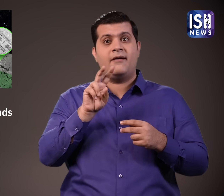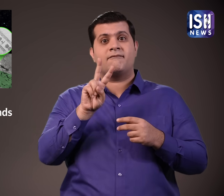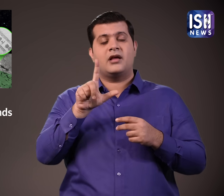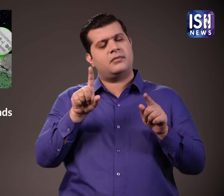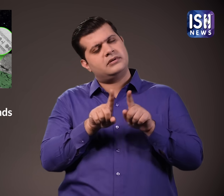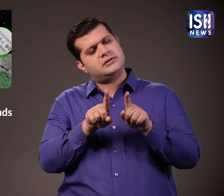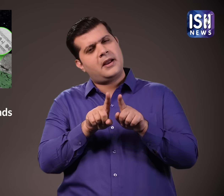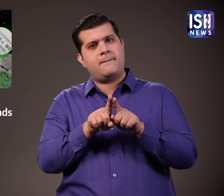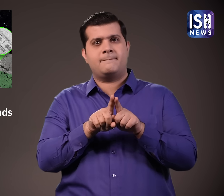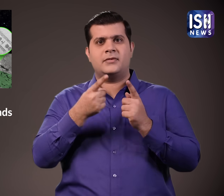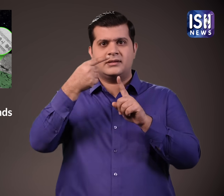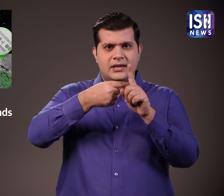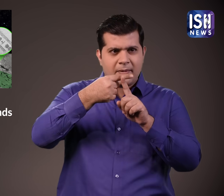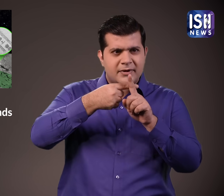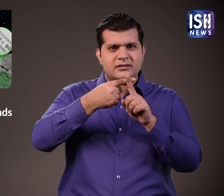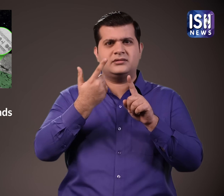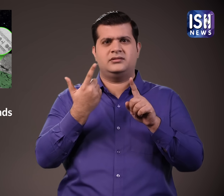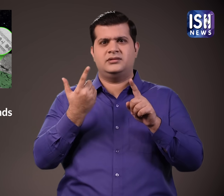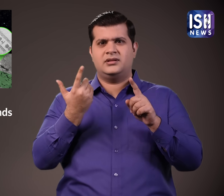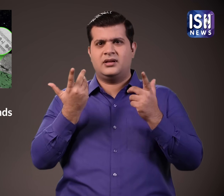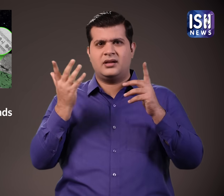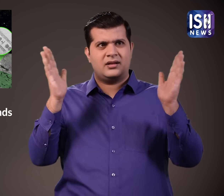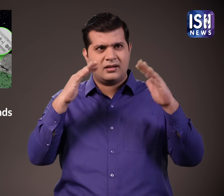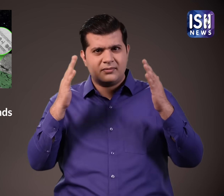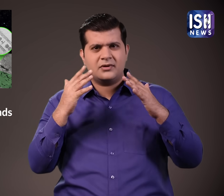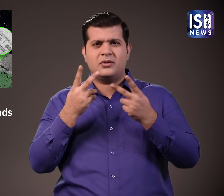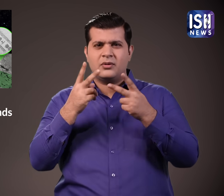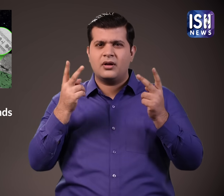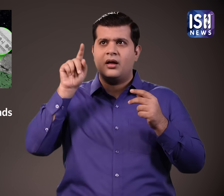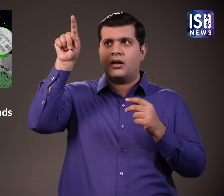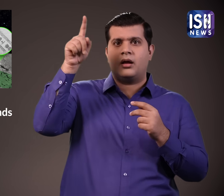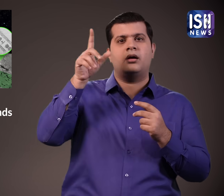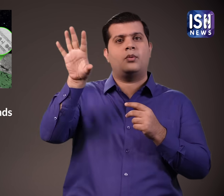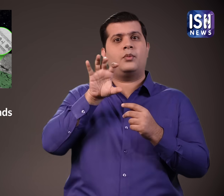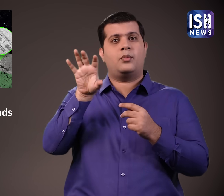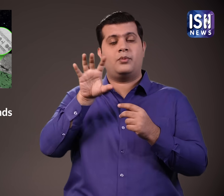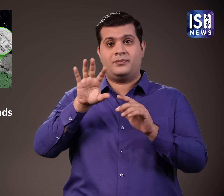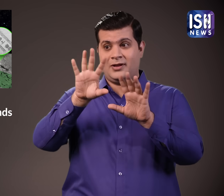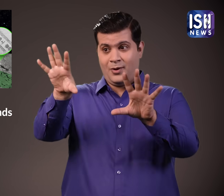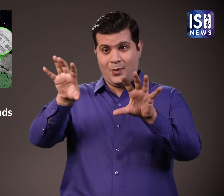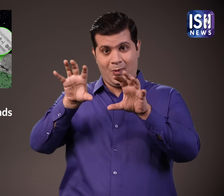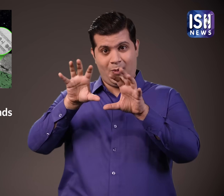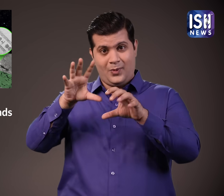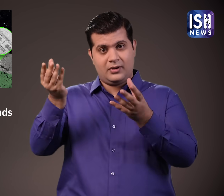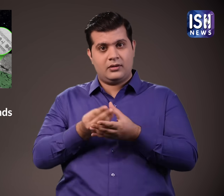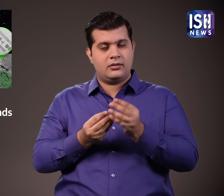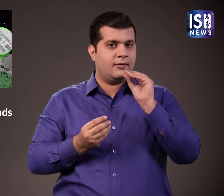The lander too will collect data about the temperature, the environment and all of this will be sent back to the earth.